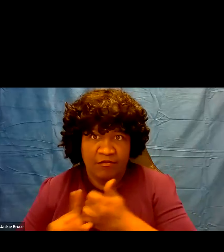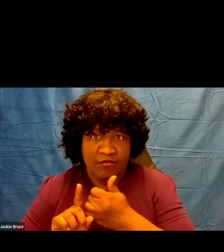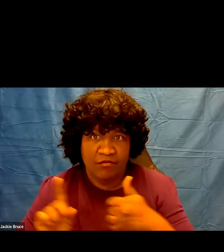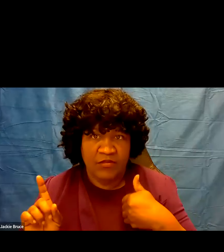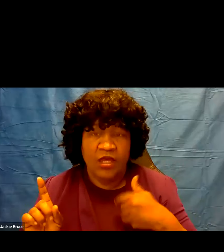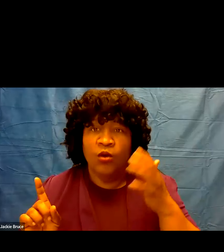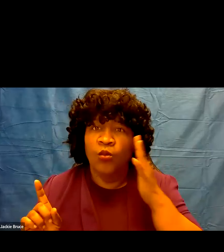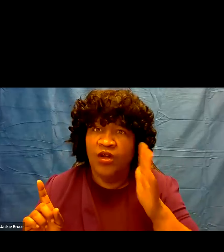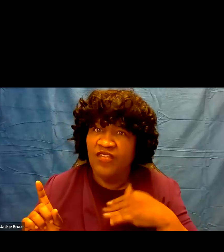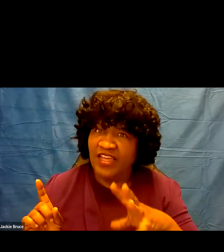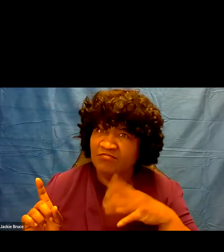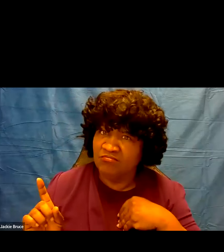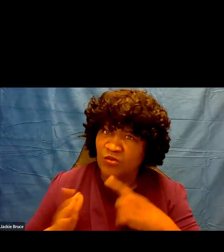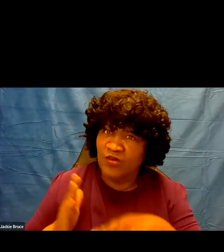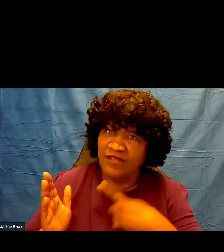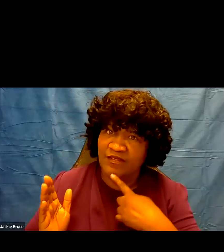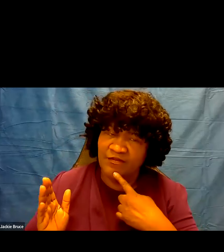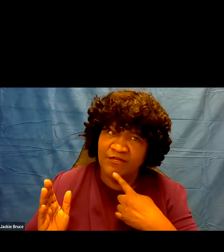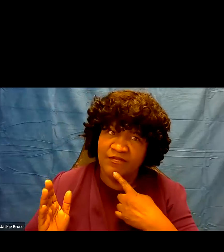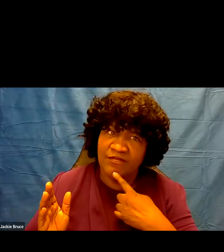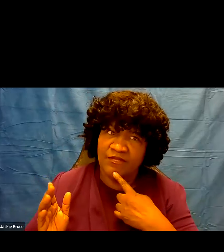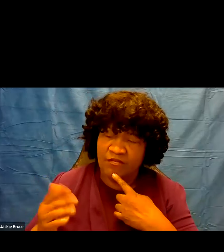be taken at their word that